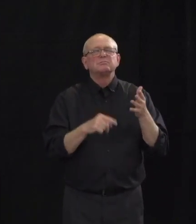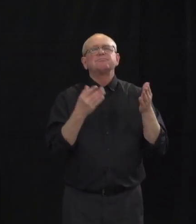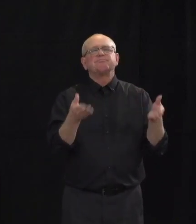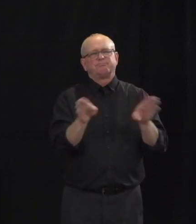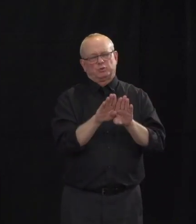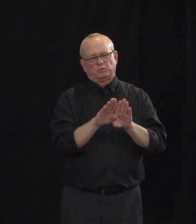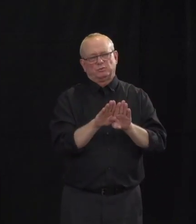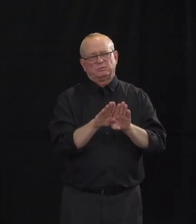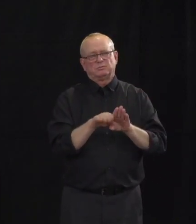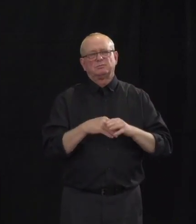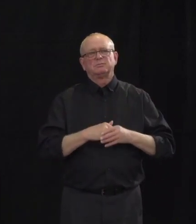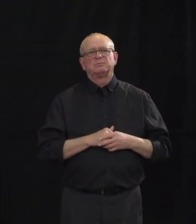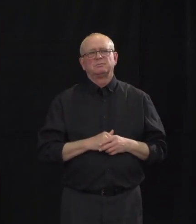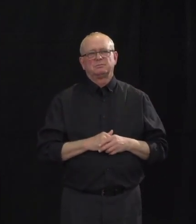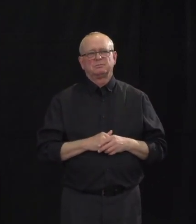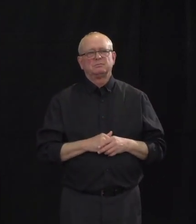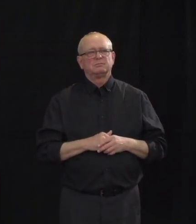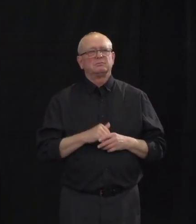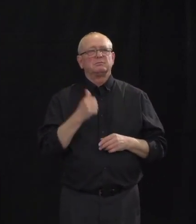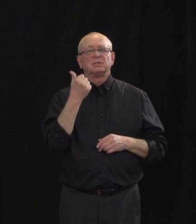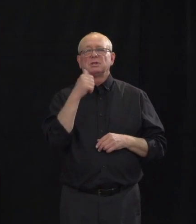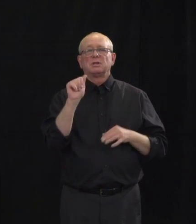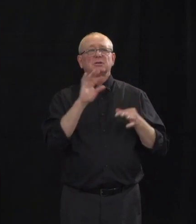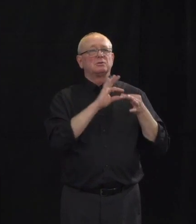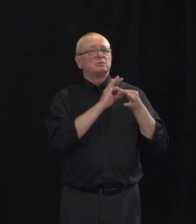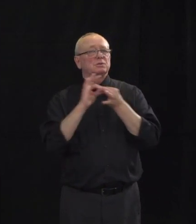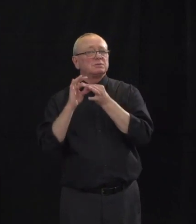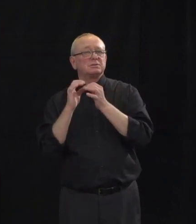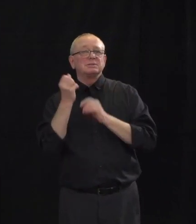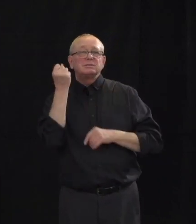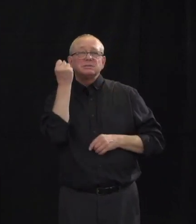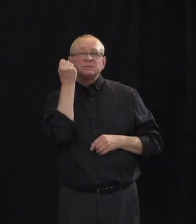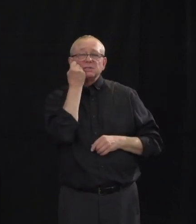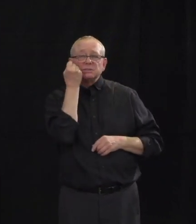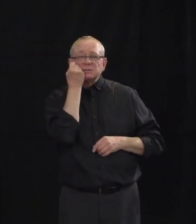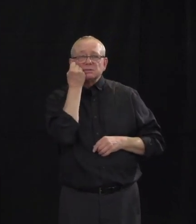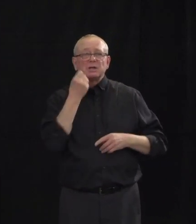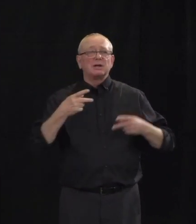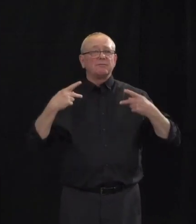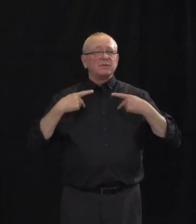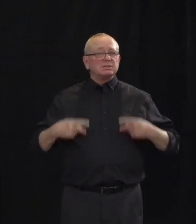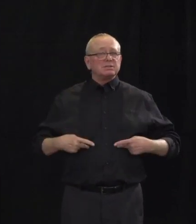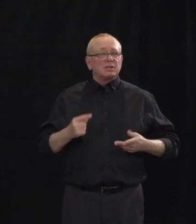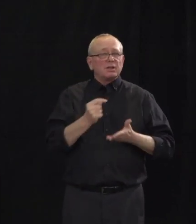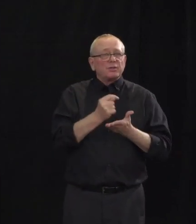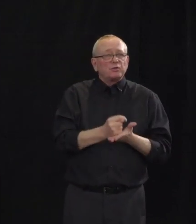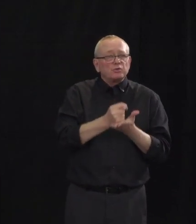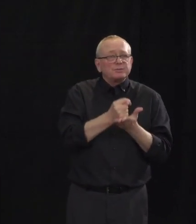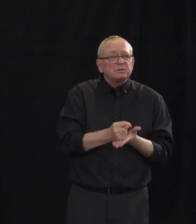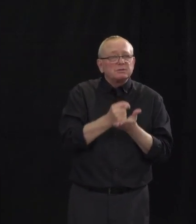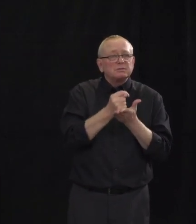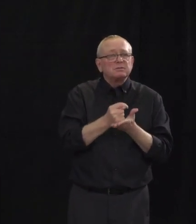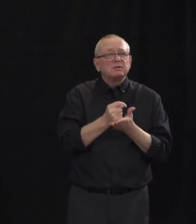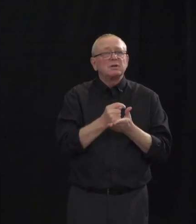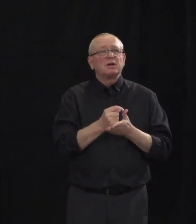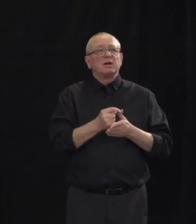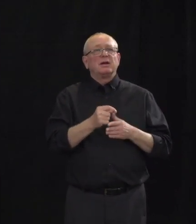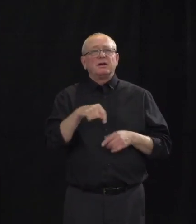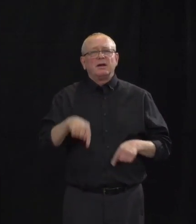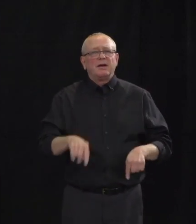registered professionals, including dentistry, physiotherapy, massage, podiatry, chiropractic,